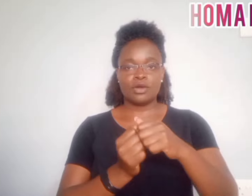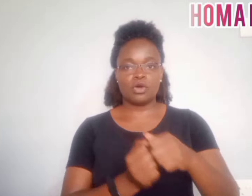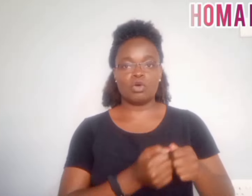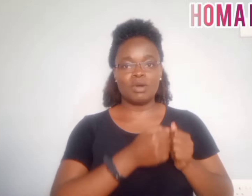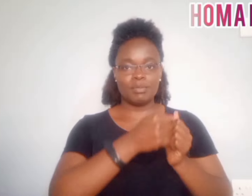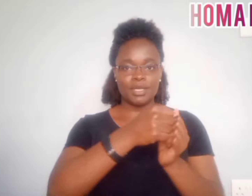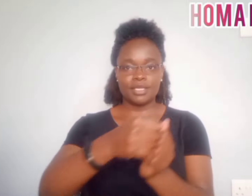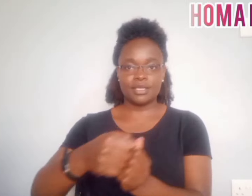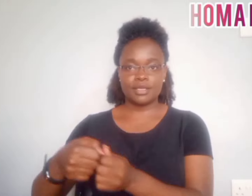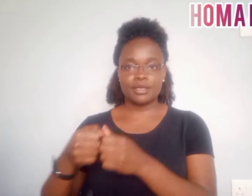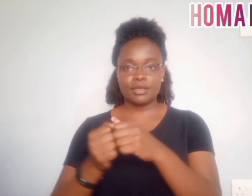Homa Bay.